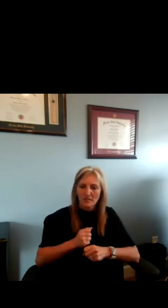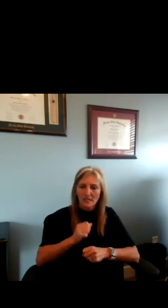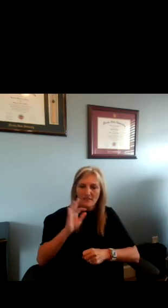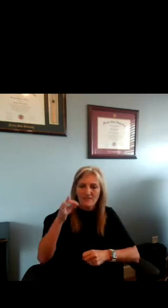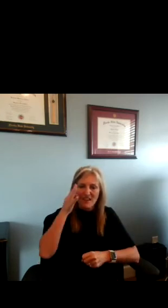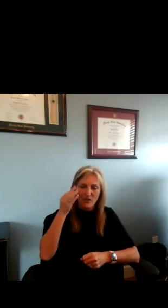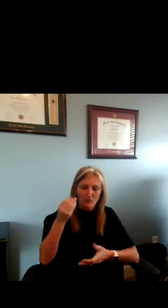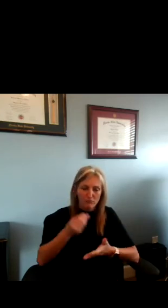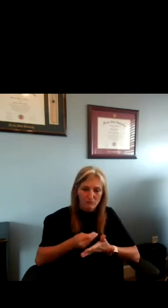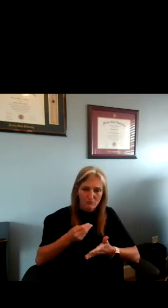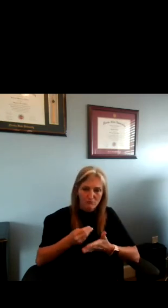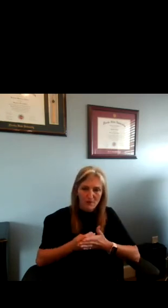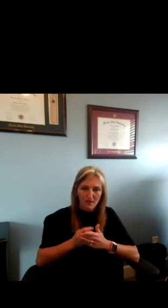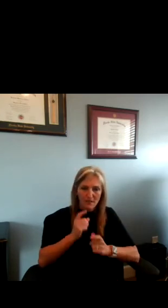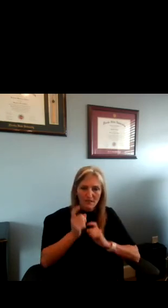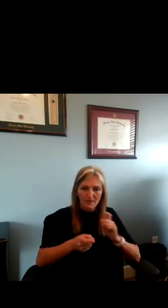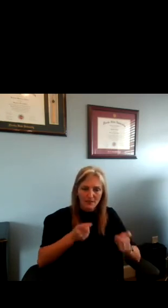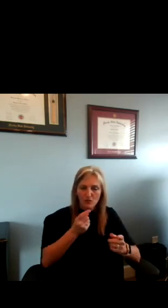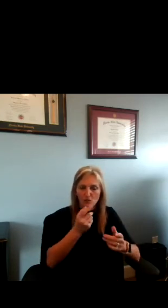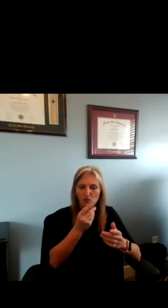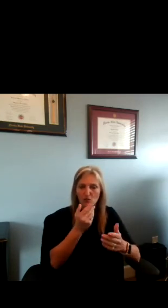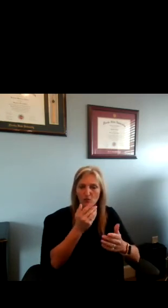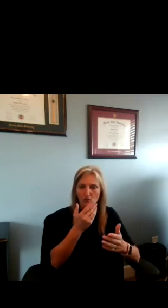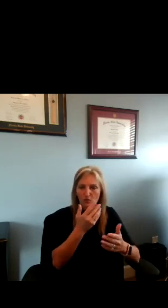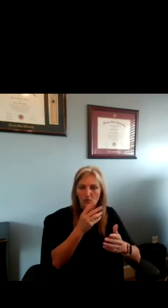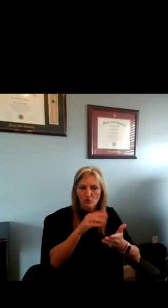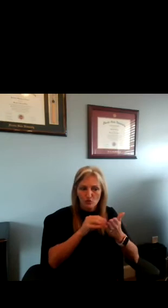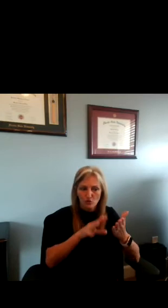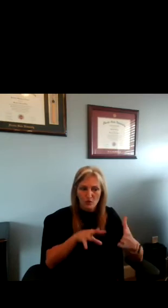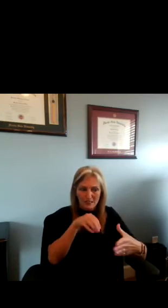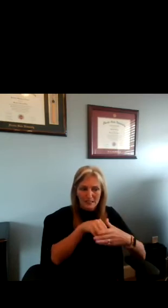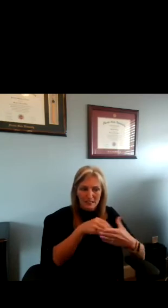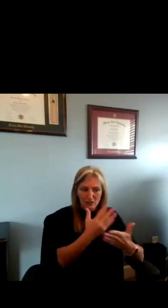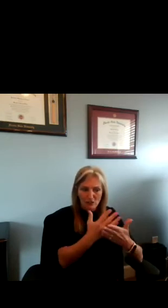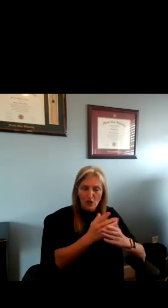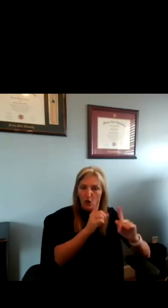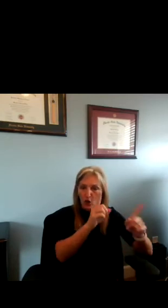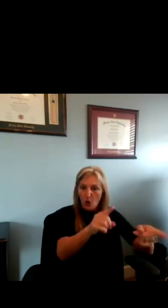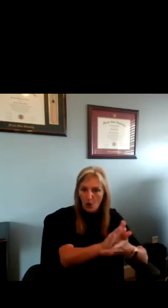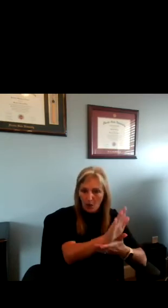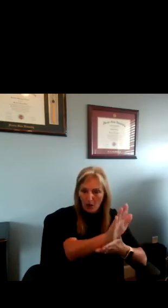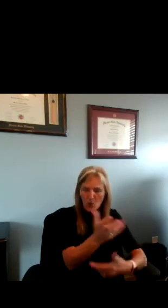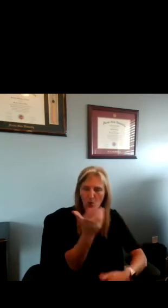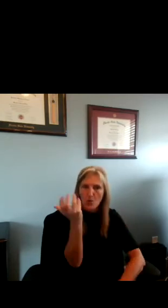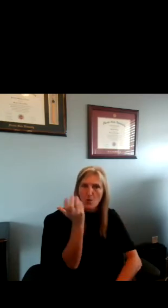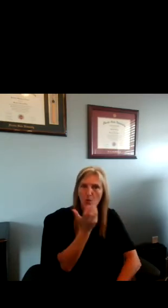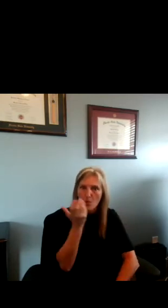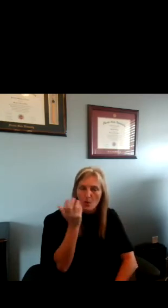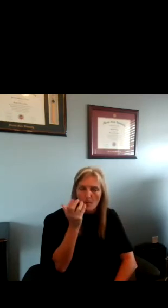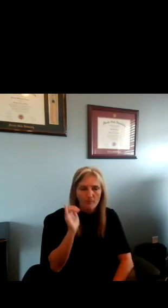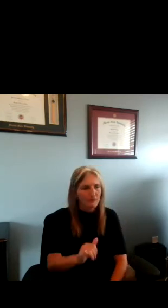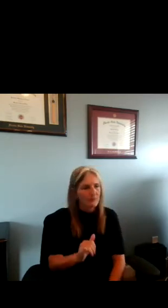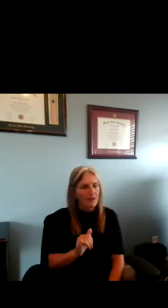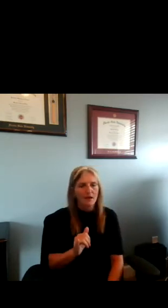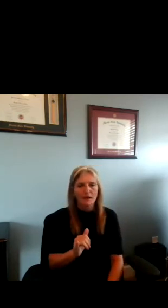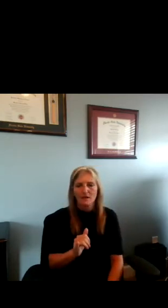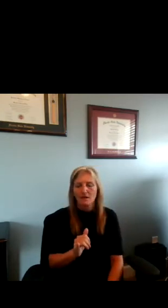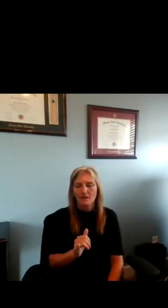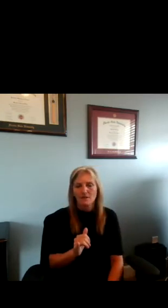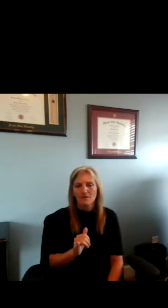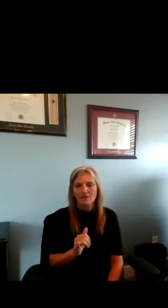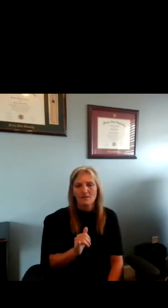to indigent incarcerated students to go to college. Wow, that is quite a bit